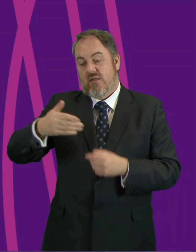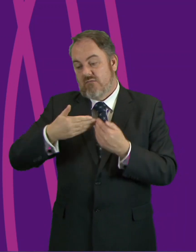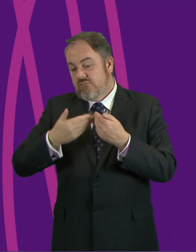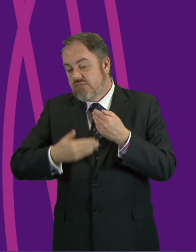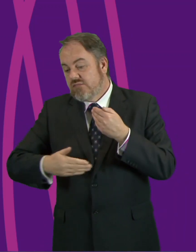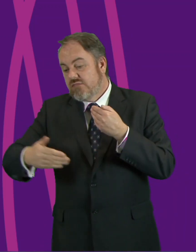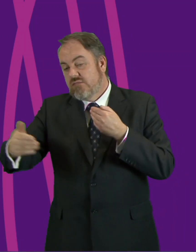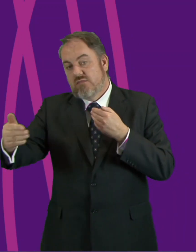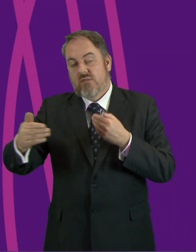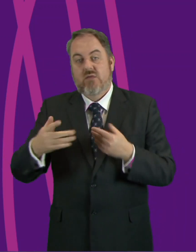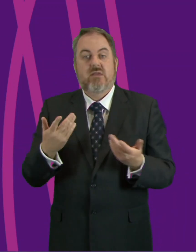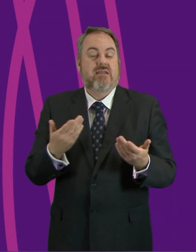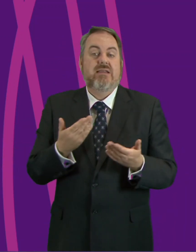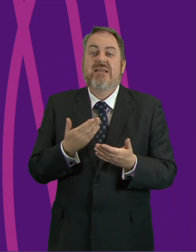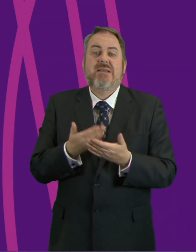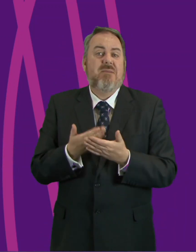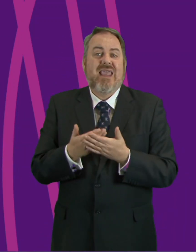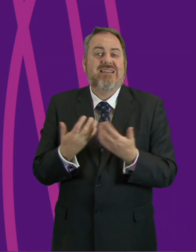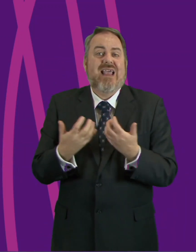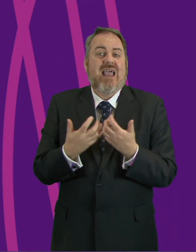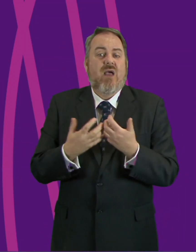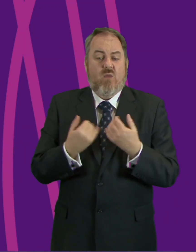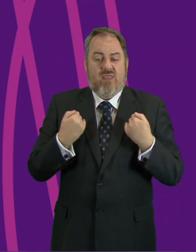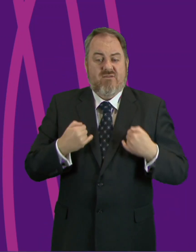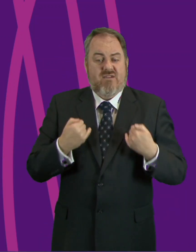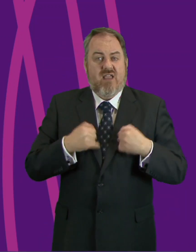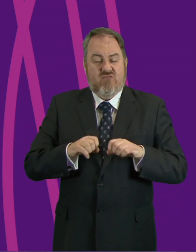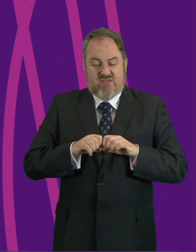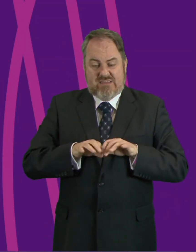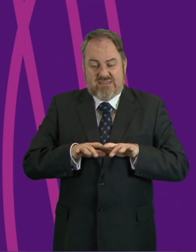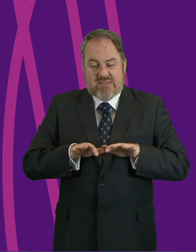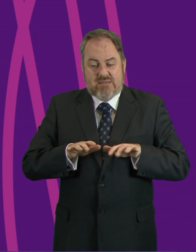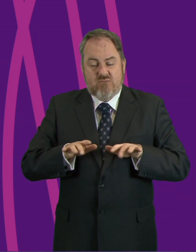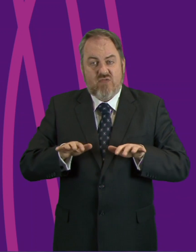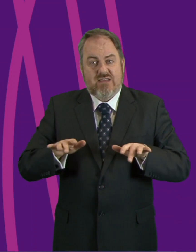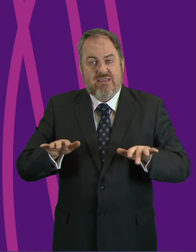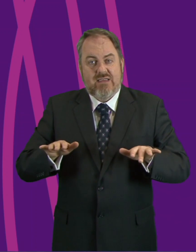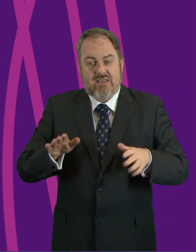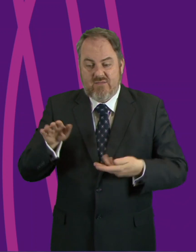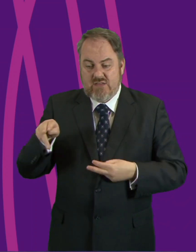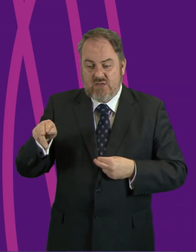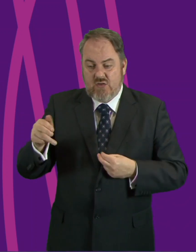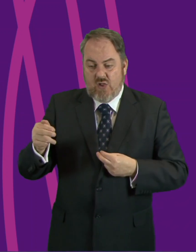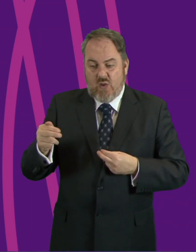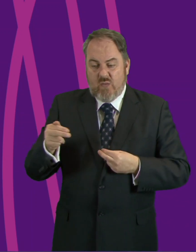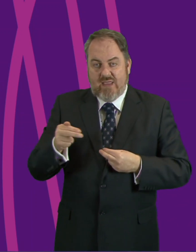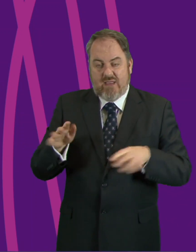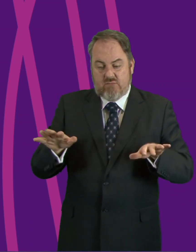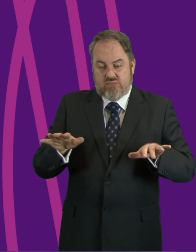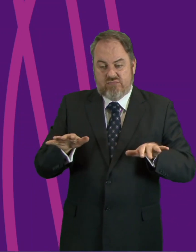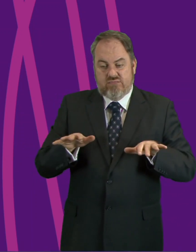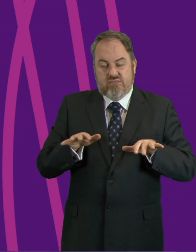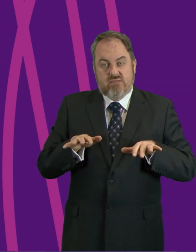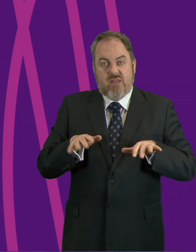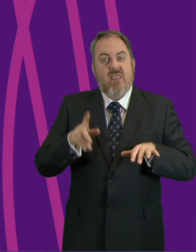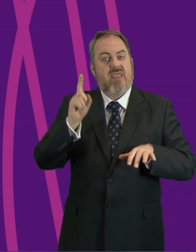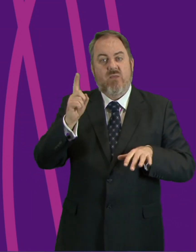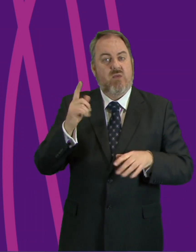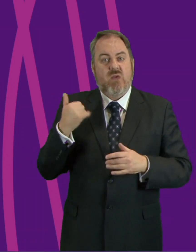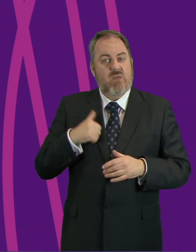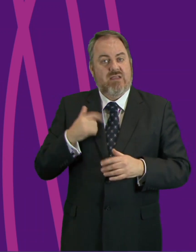much on how low we suppress the virus, and then what the requirement will be for testing to keep it at those